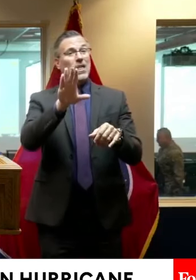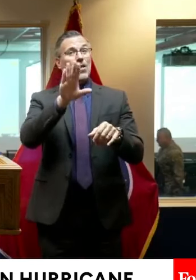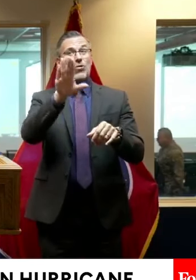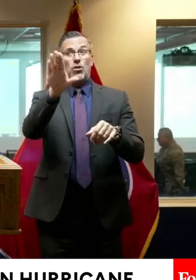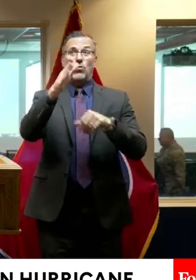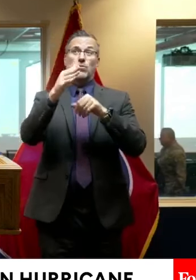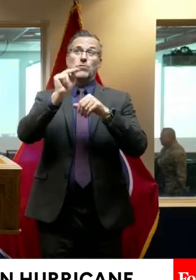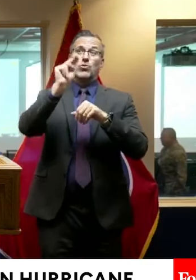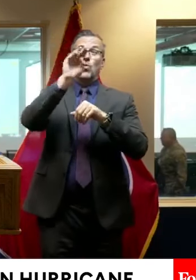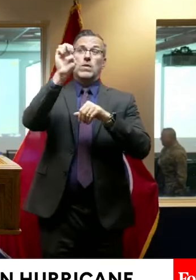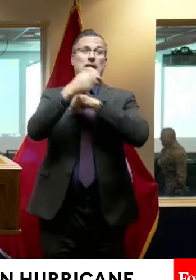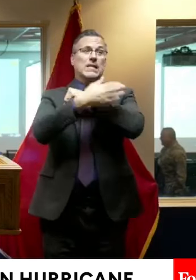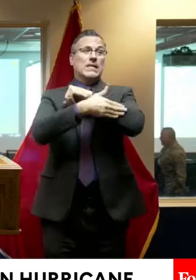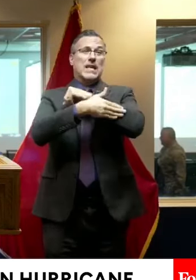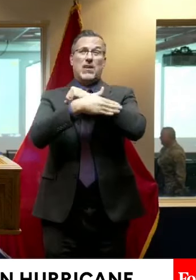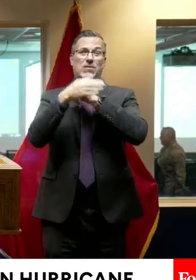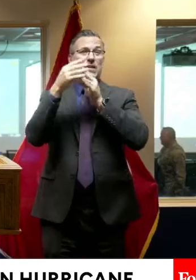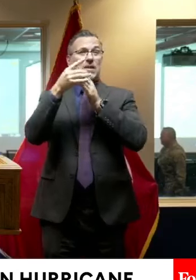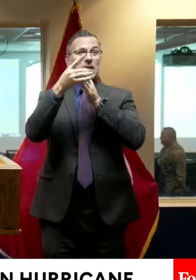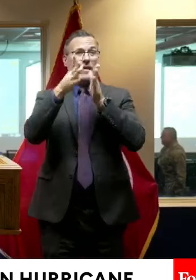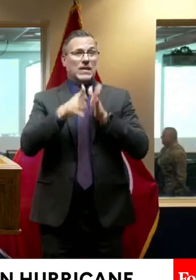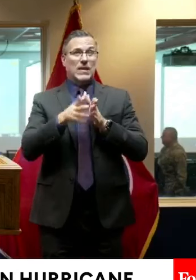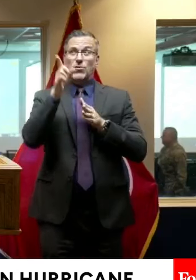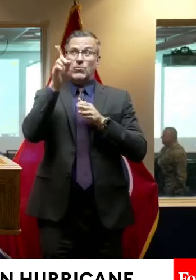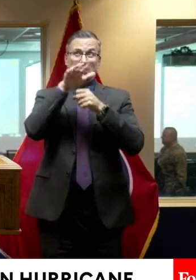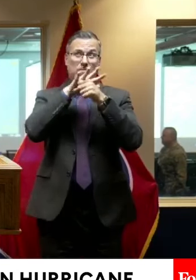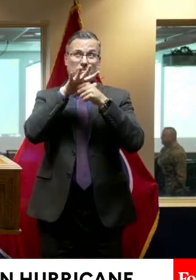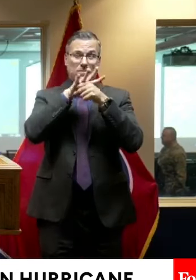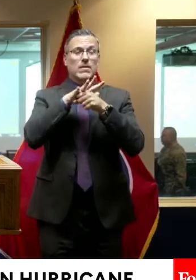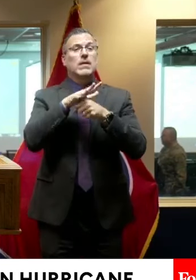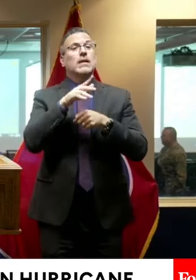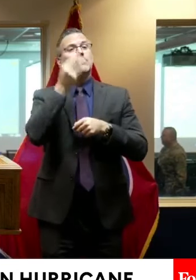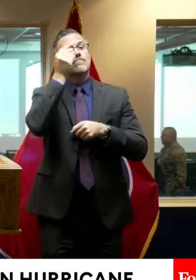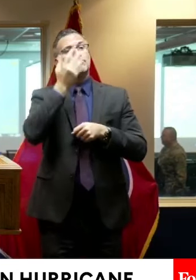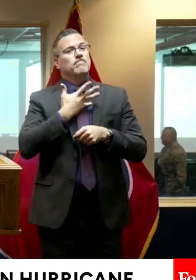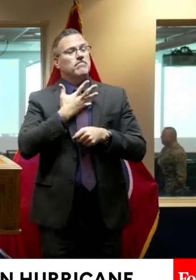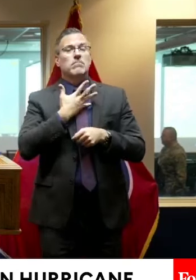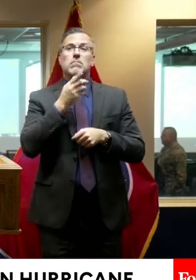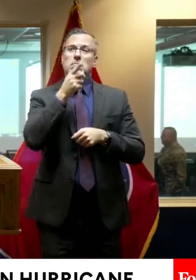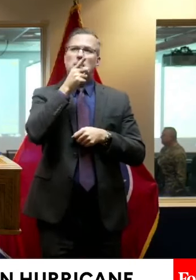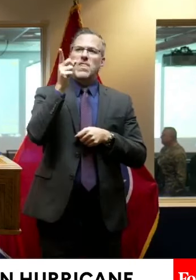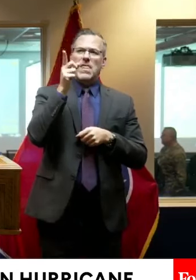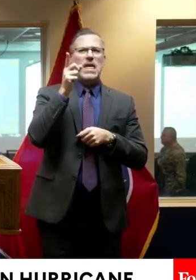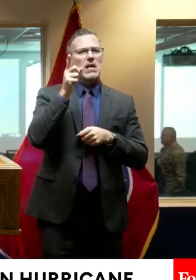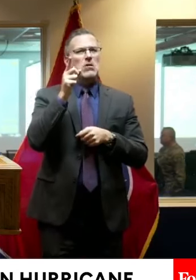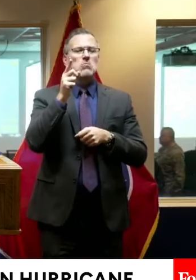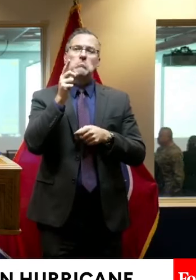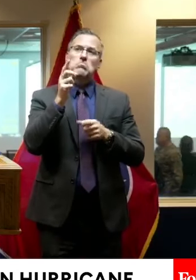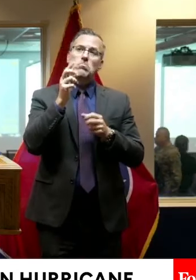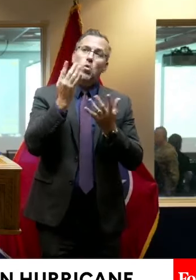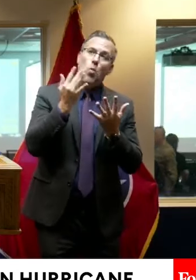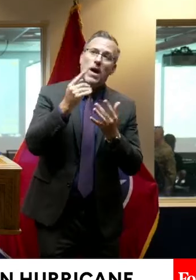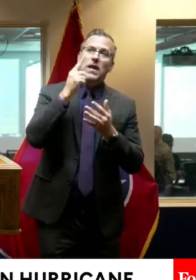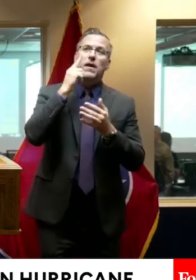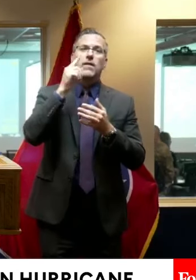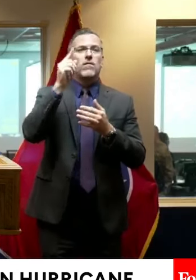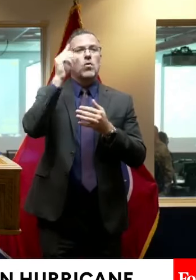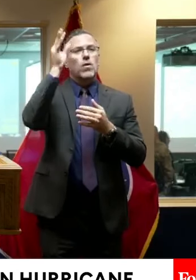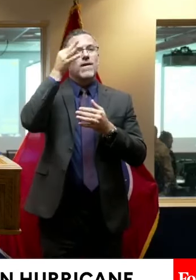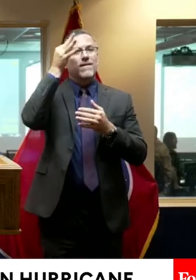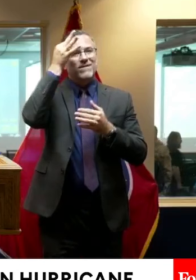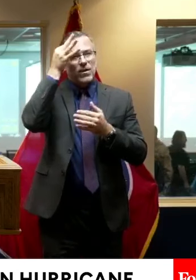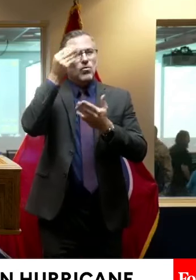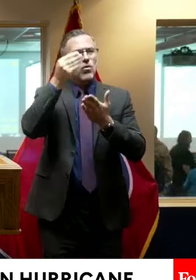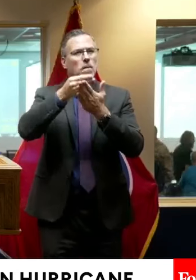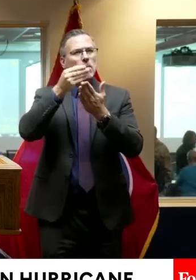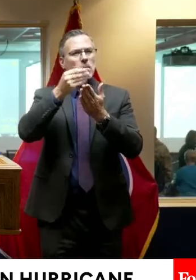counties was that while they anticipate getting federal funding reimbursements for the work that's going to have